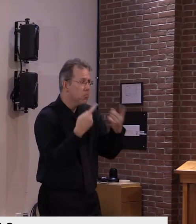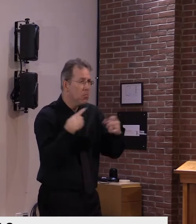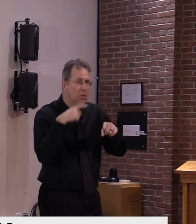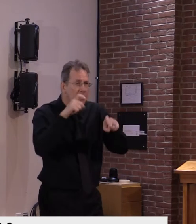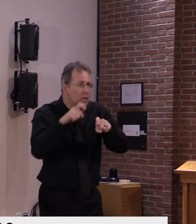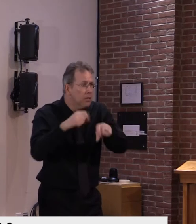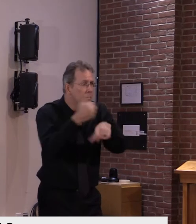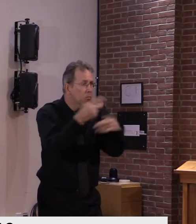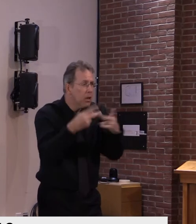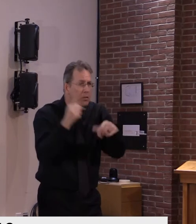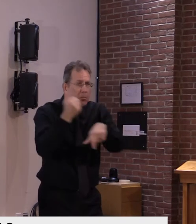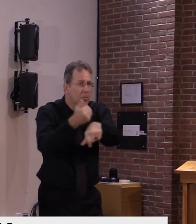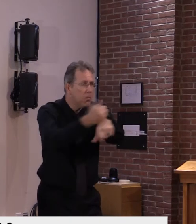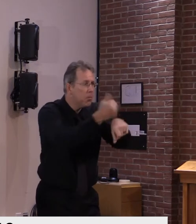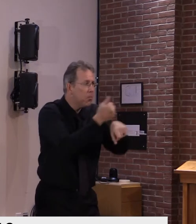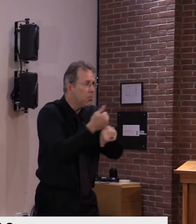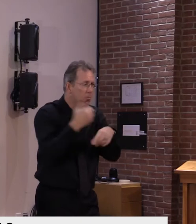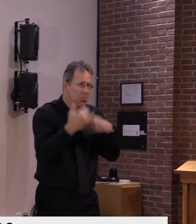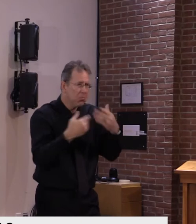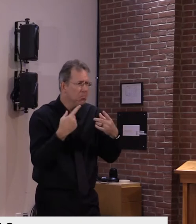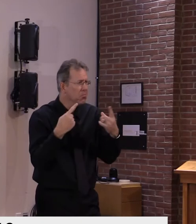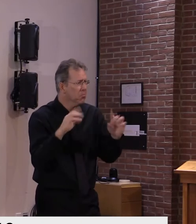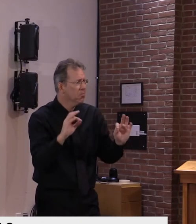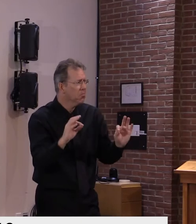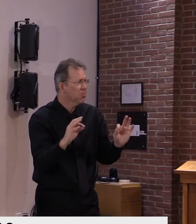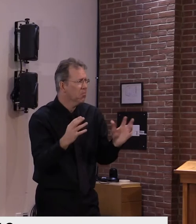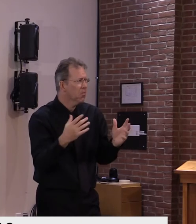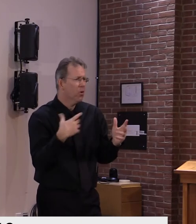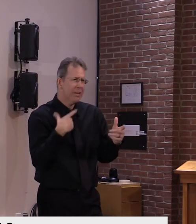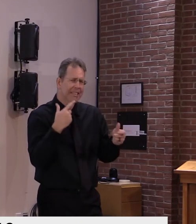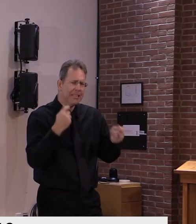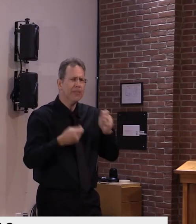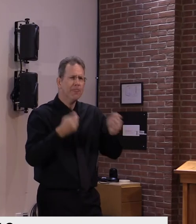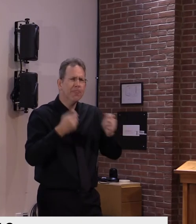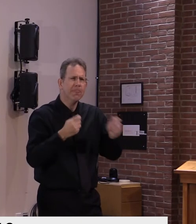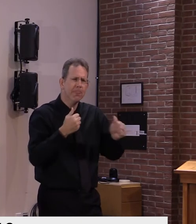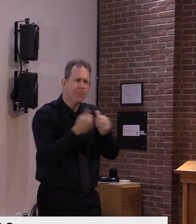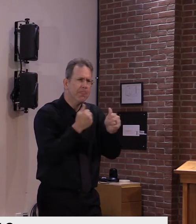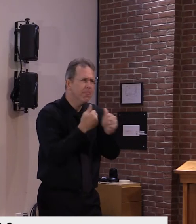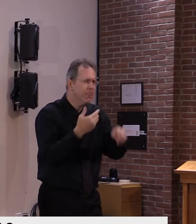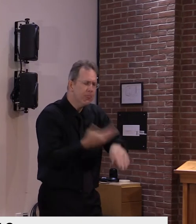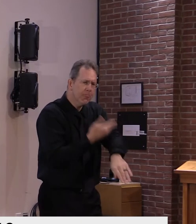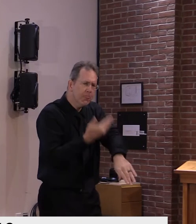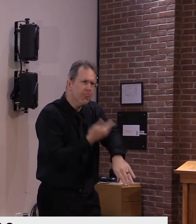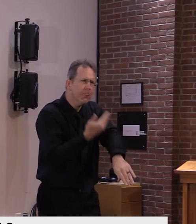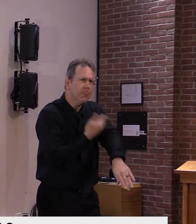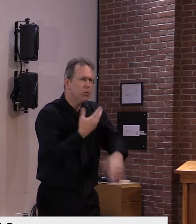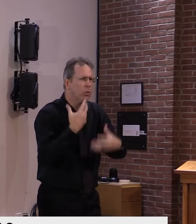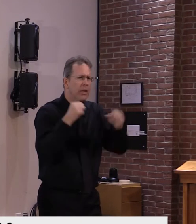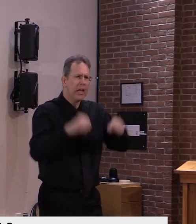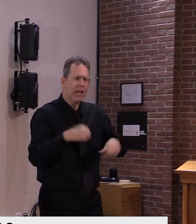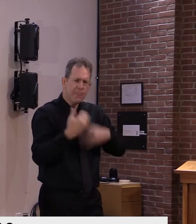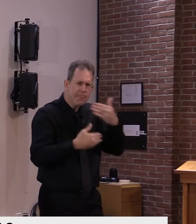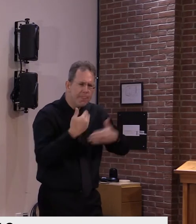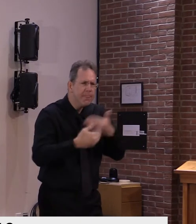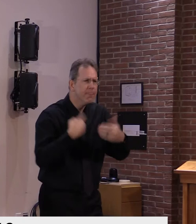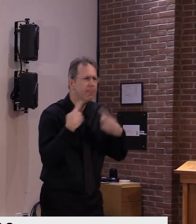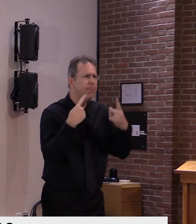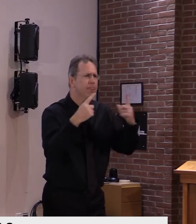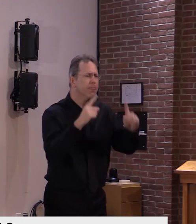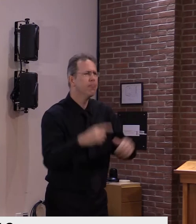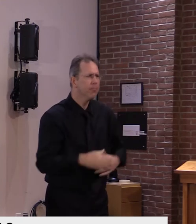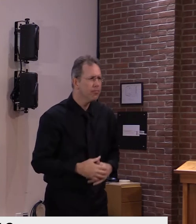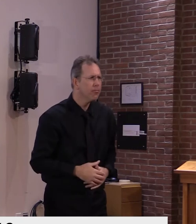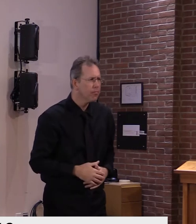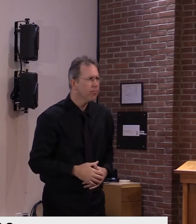can get a test. I mean, there are all kinds of things that we're putting into place and learning so that we can better control and